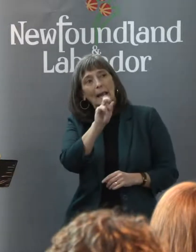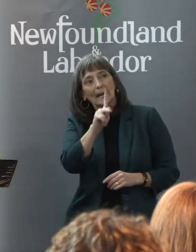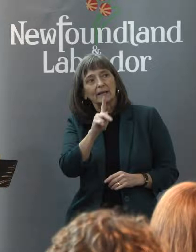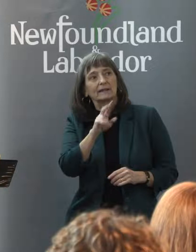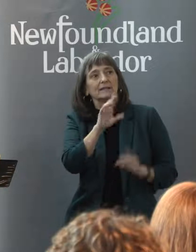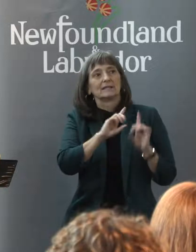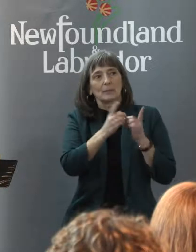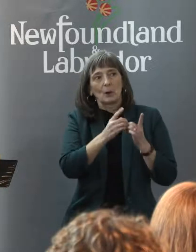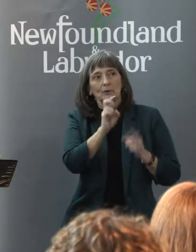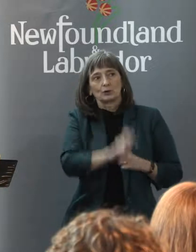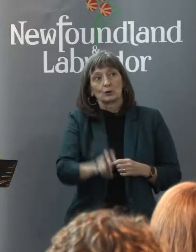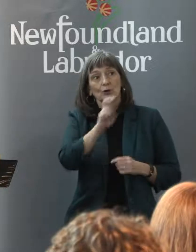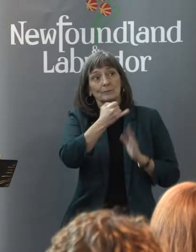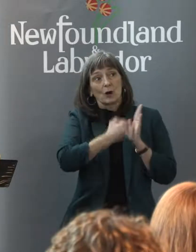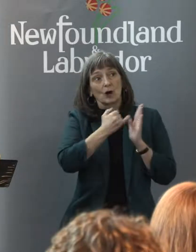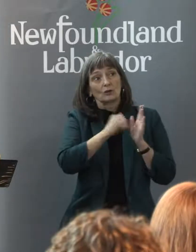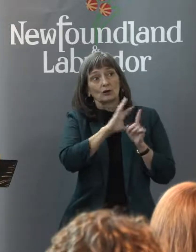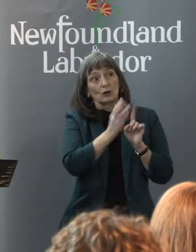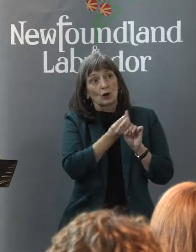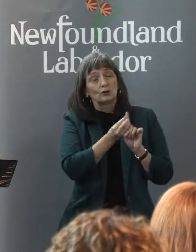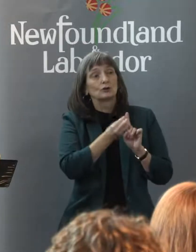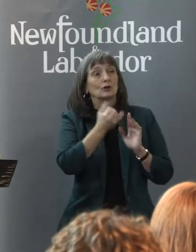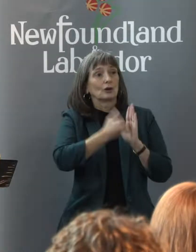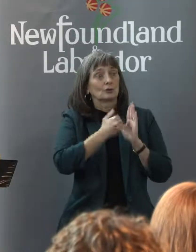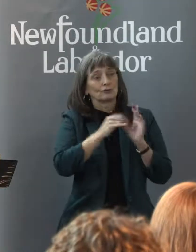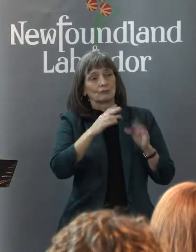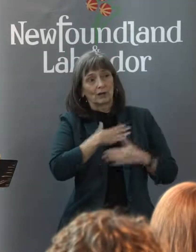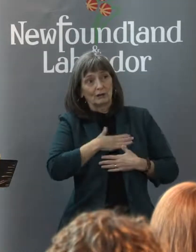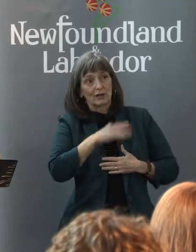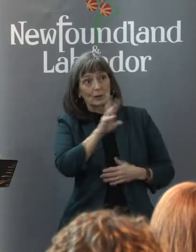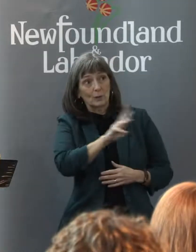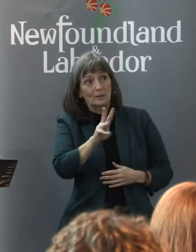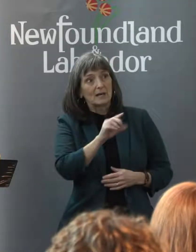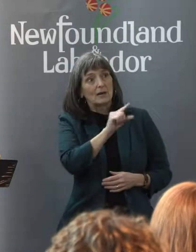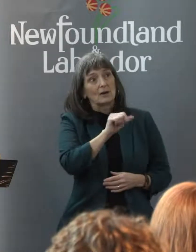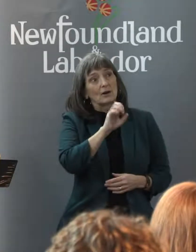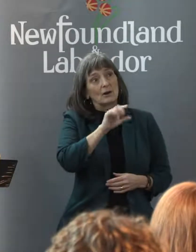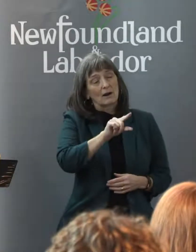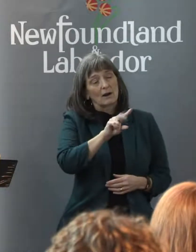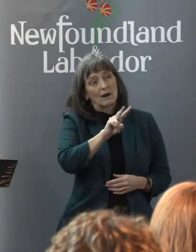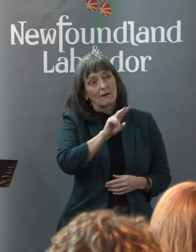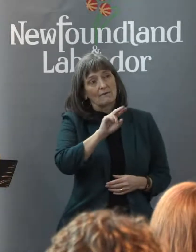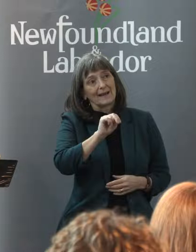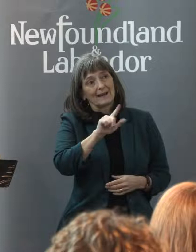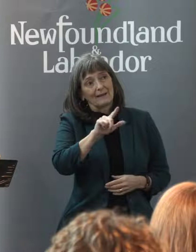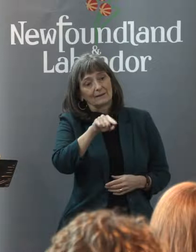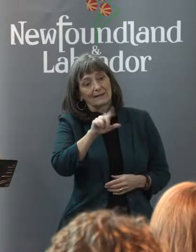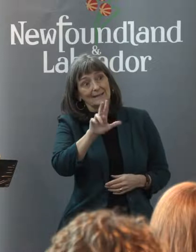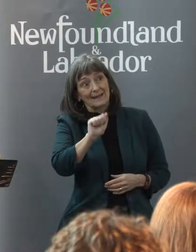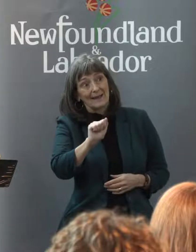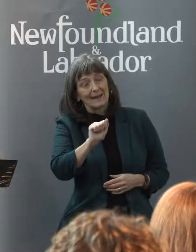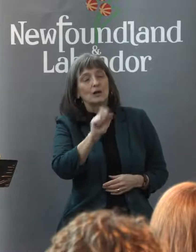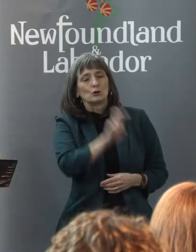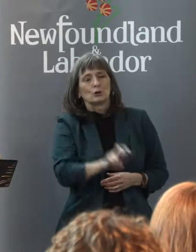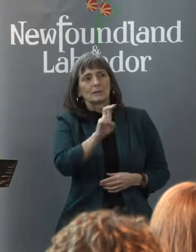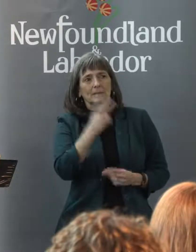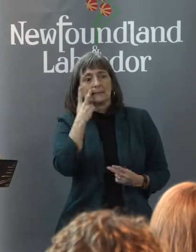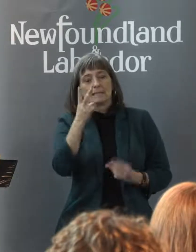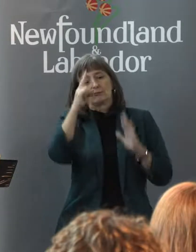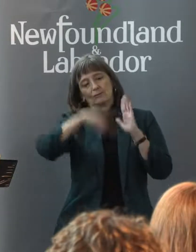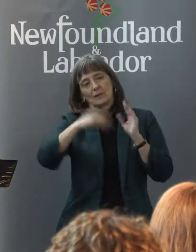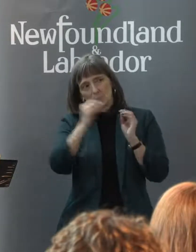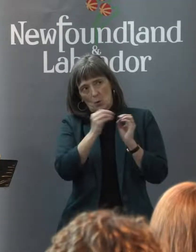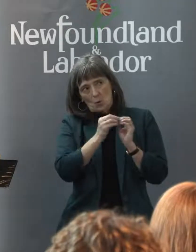Tourism, Culture, Arts, and Recreation website at govnl.ca to learn more about Vision